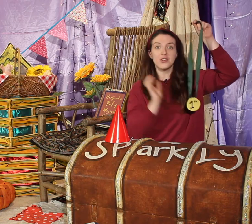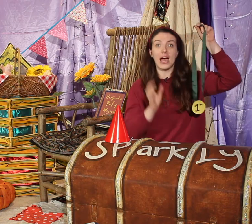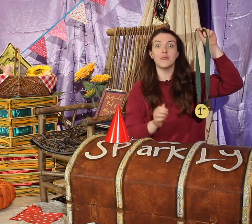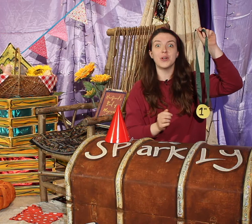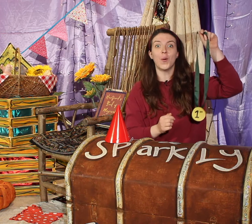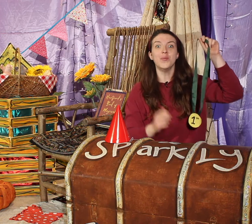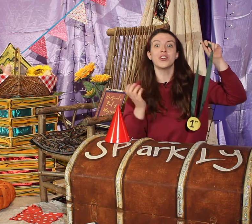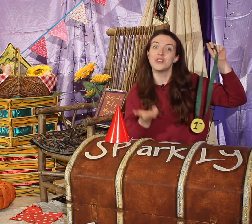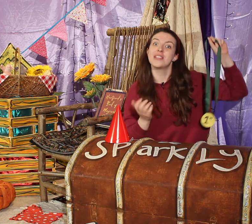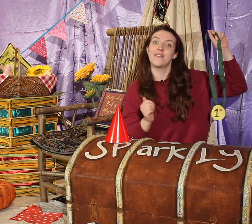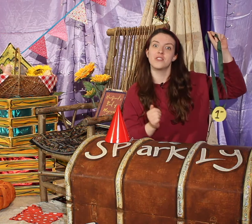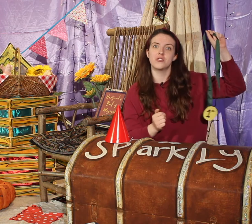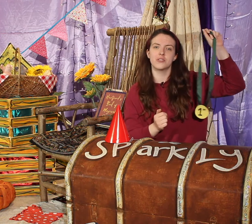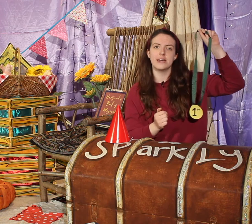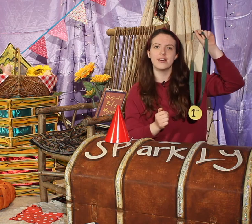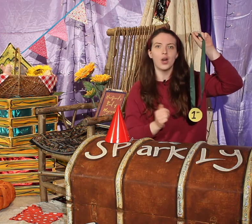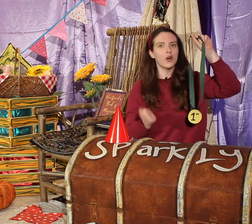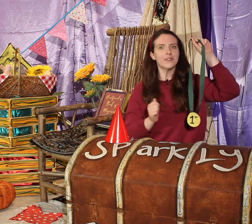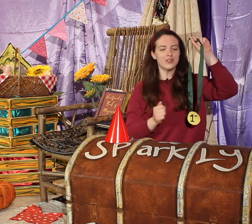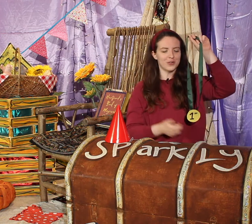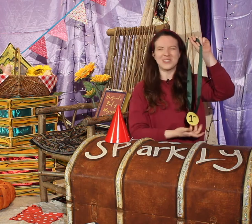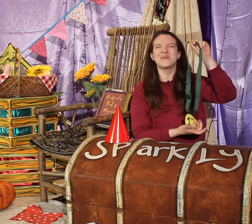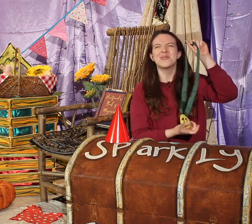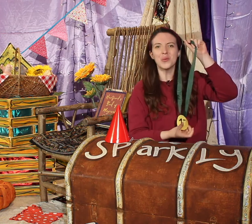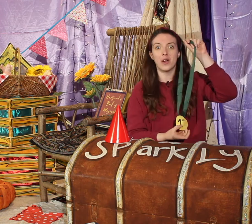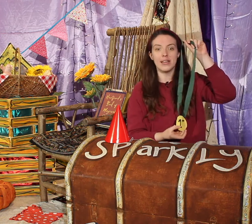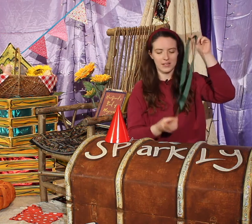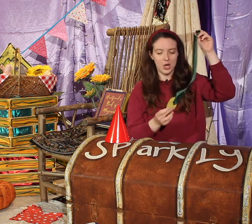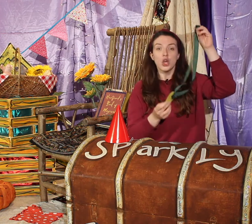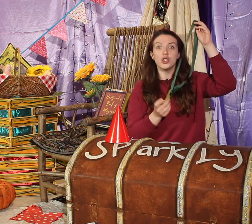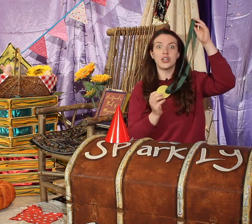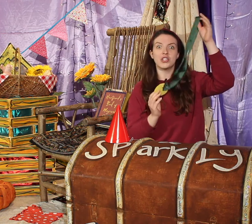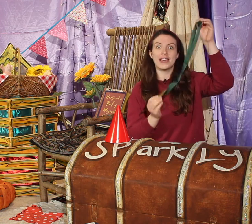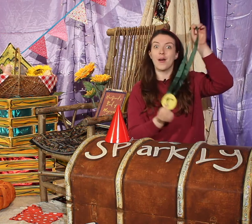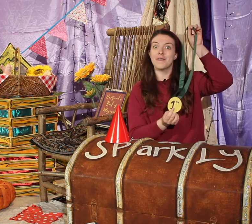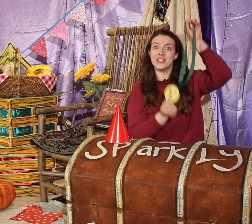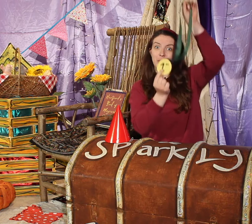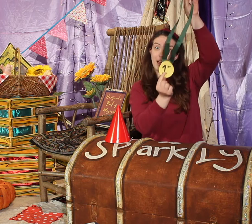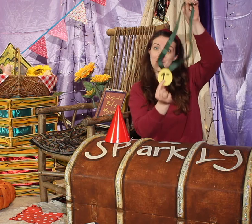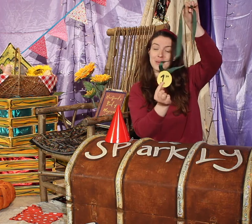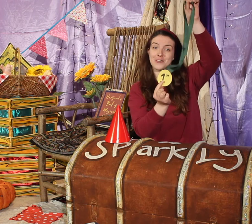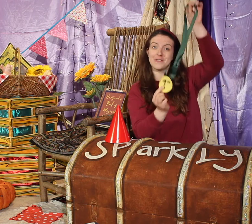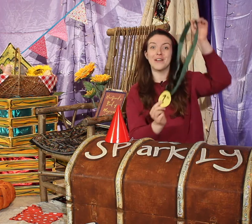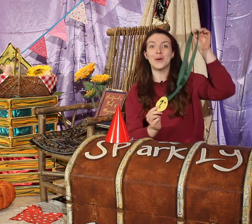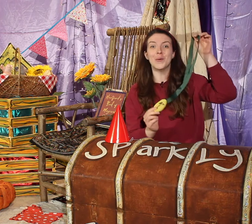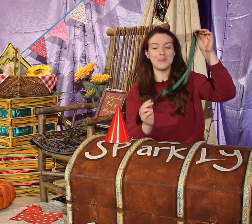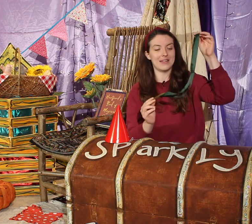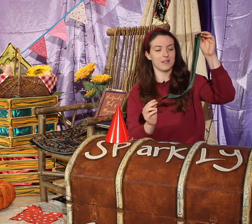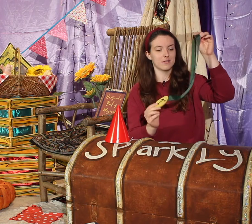you have one at home, you can use that for the story. Or if you don't worry. You can check out our video on how to make your very own medal